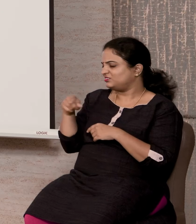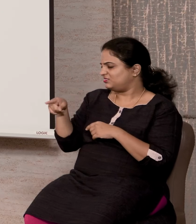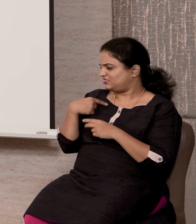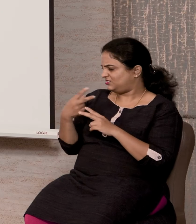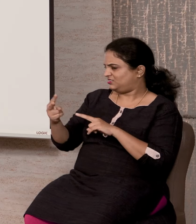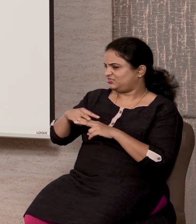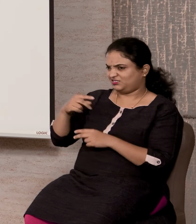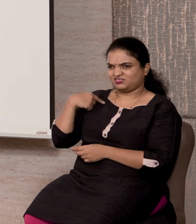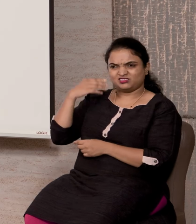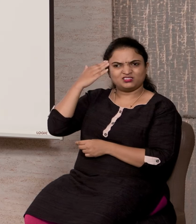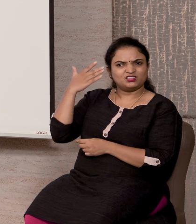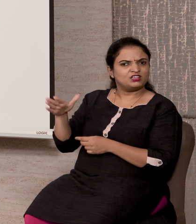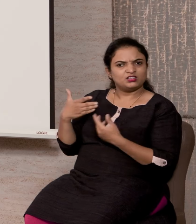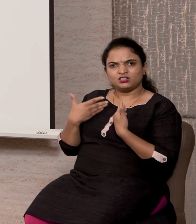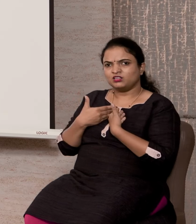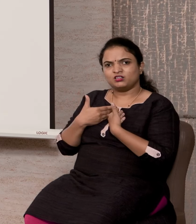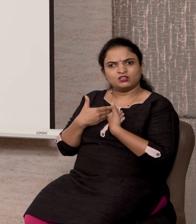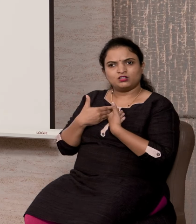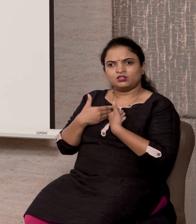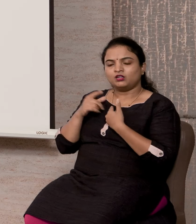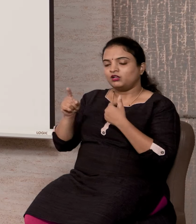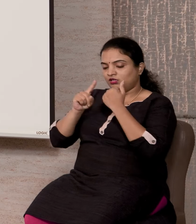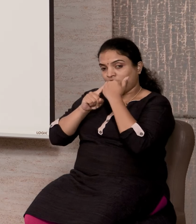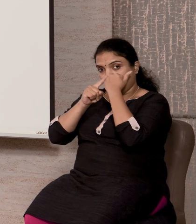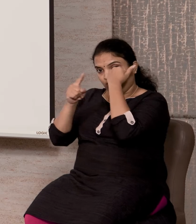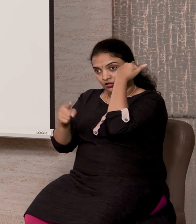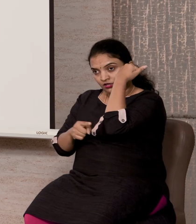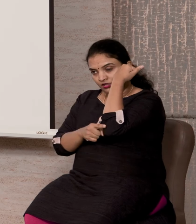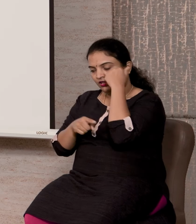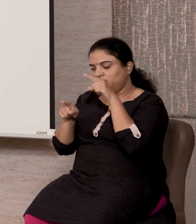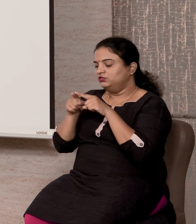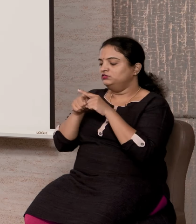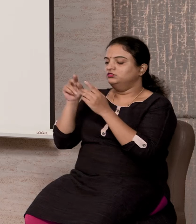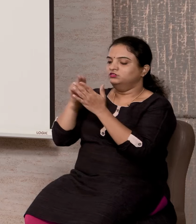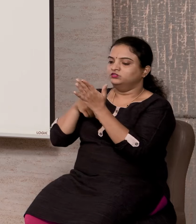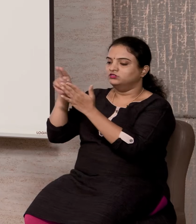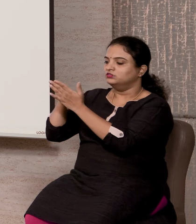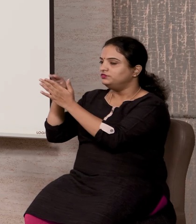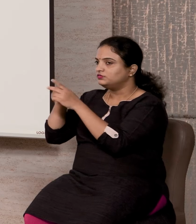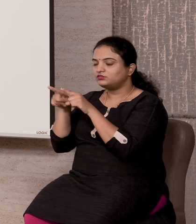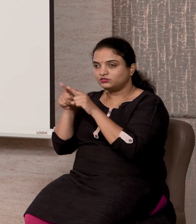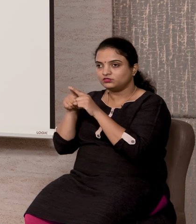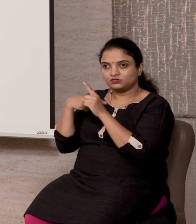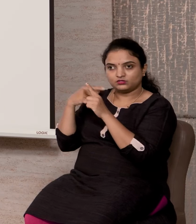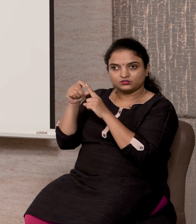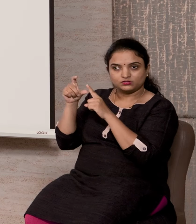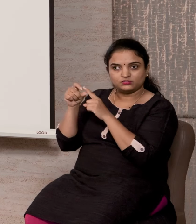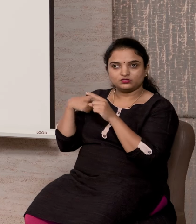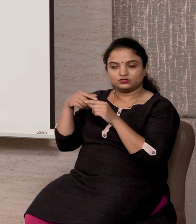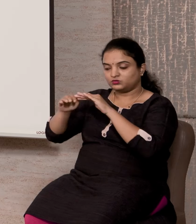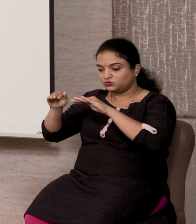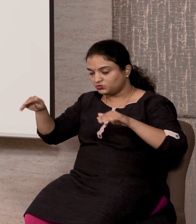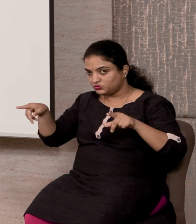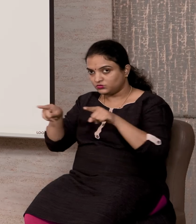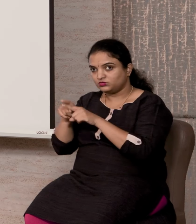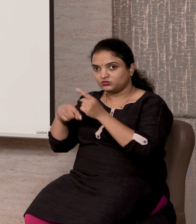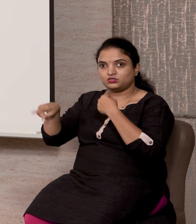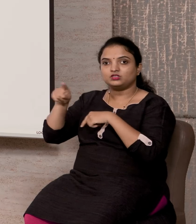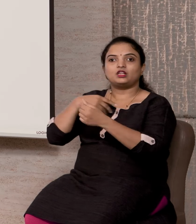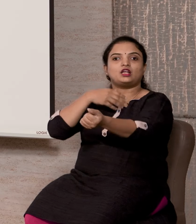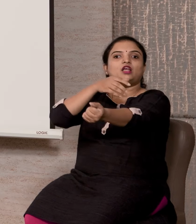had not expected this, right? At the end of the course, when we did some qualitative studies and so on, students felt more,